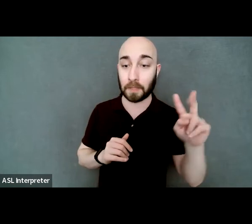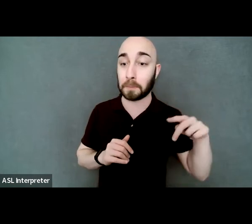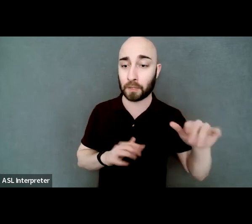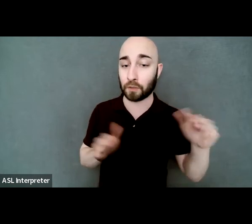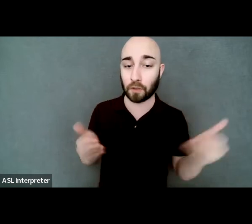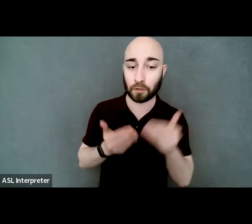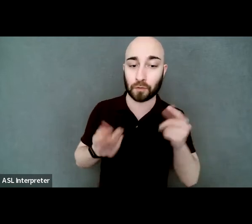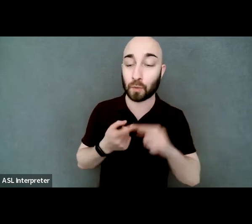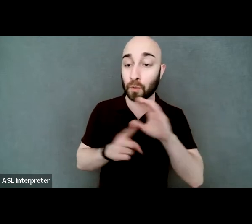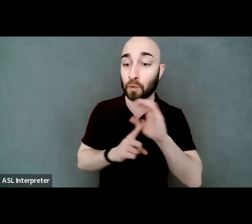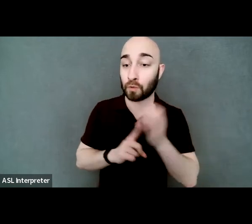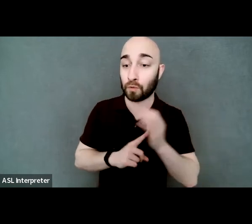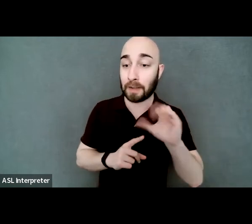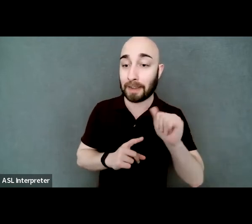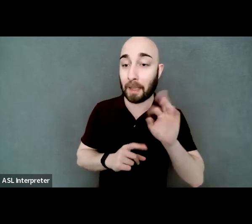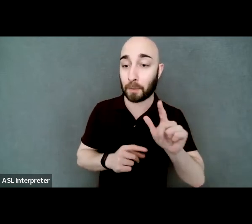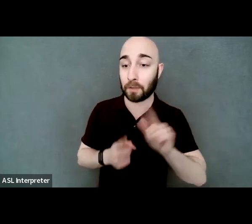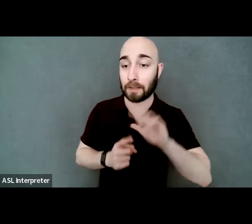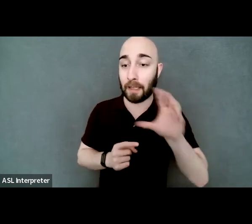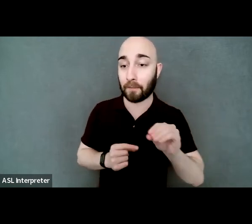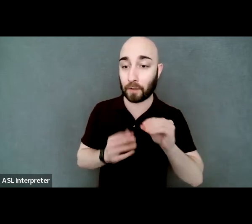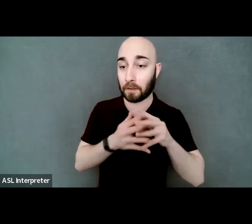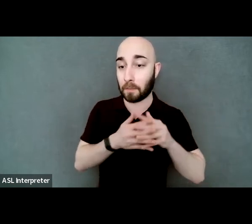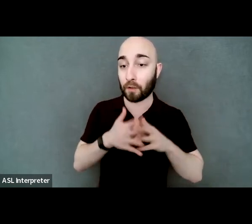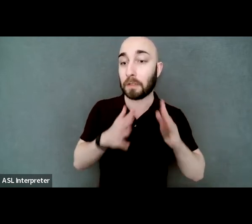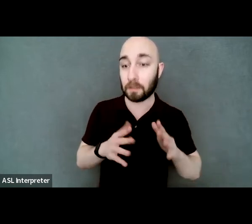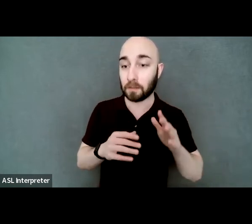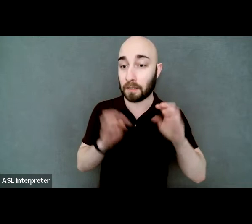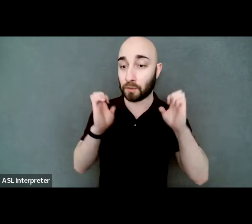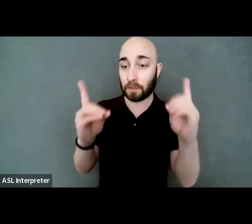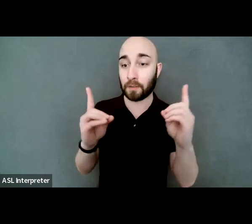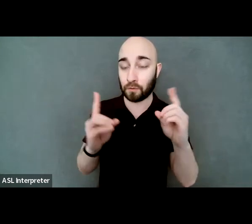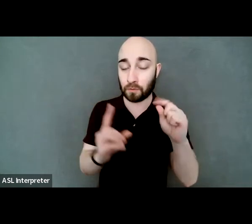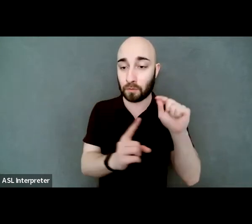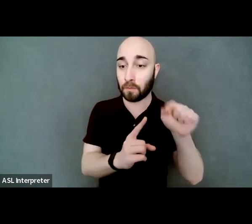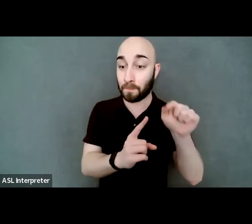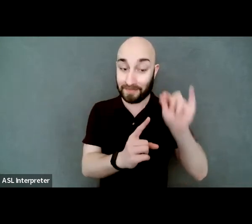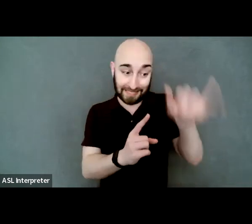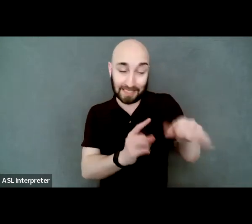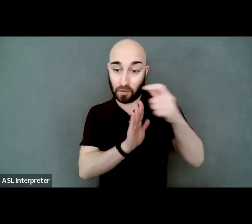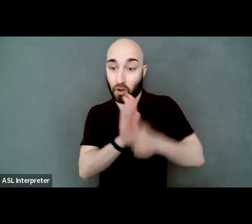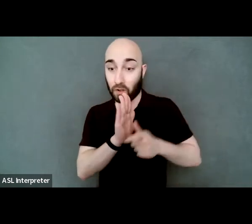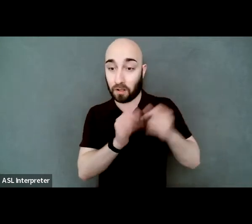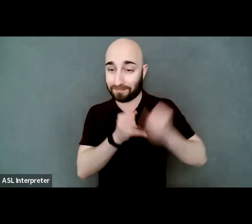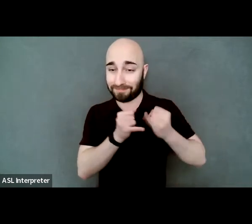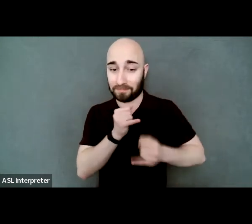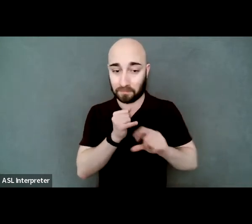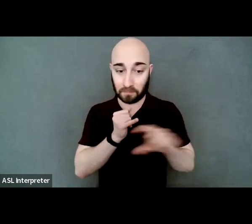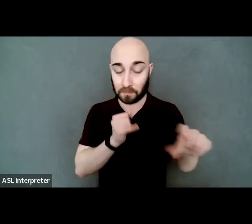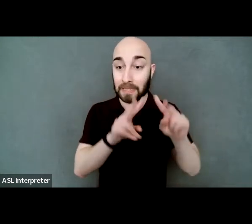to Cultural Capital in the African-American and African-American Education. And in this article, it examined the